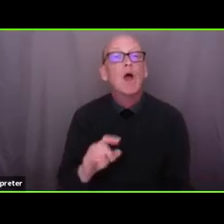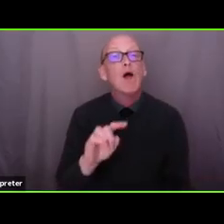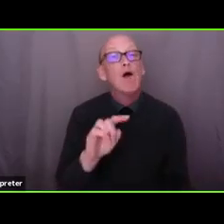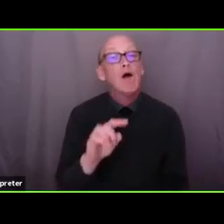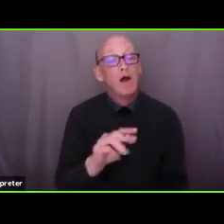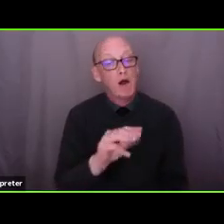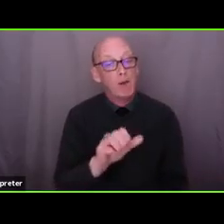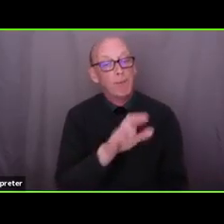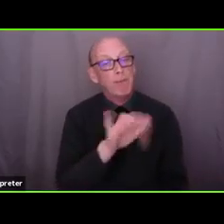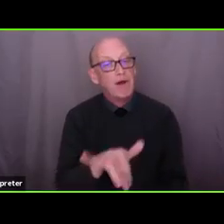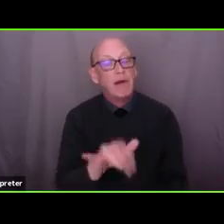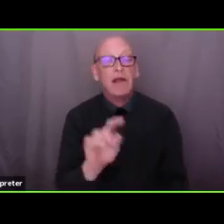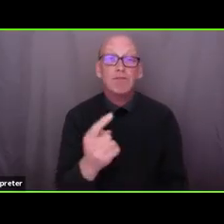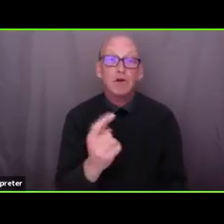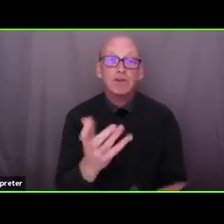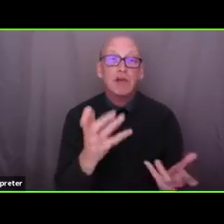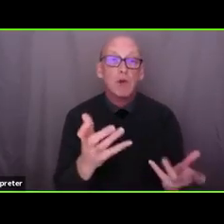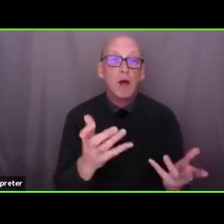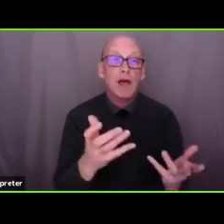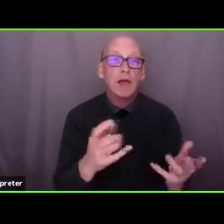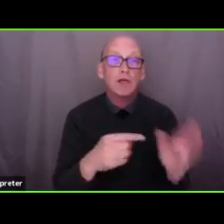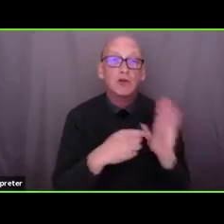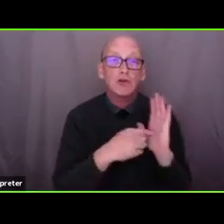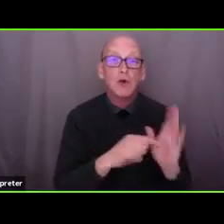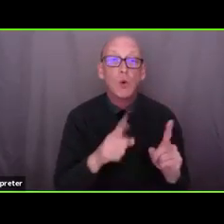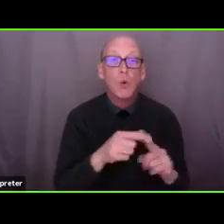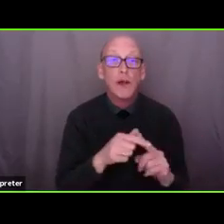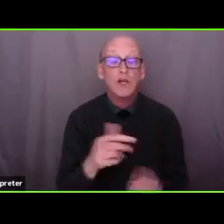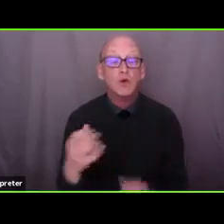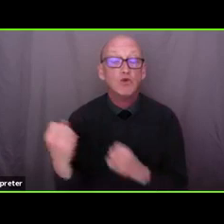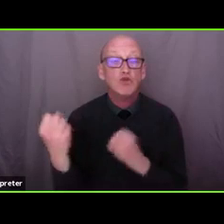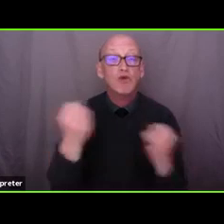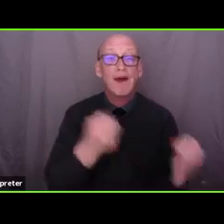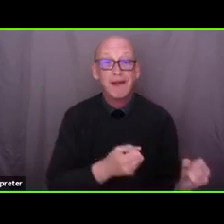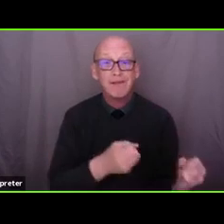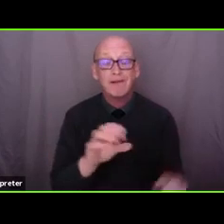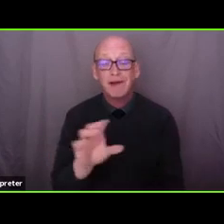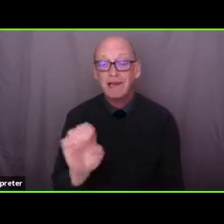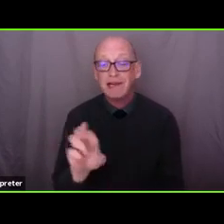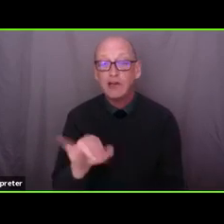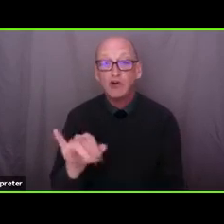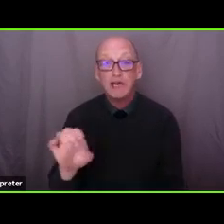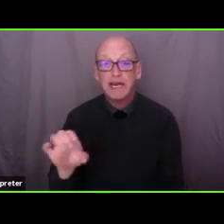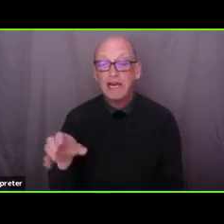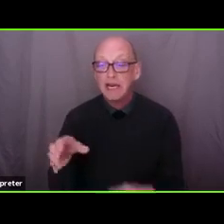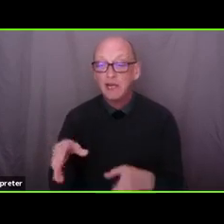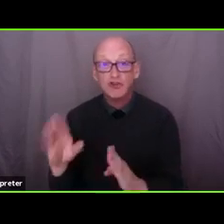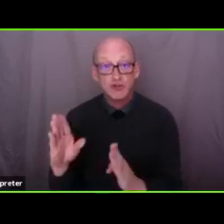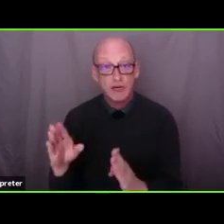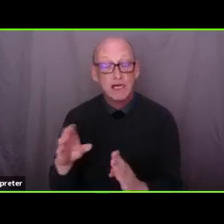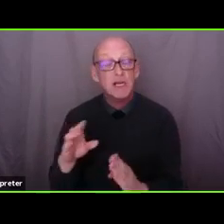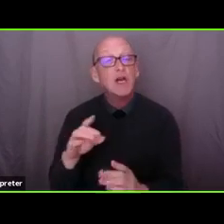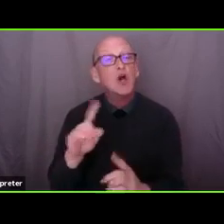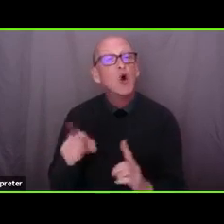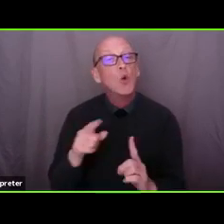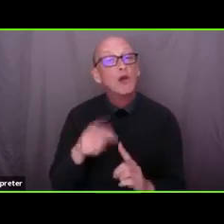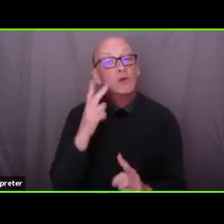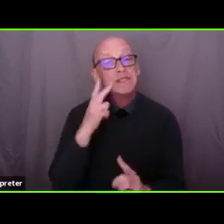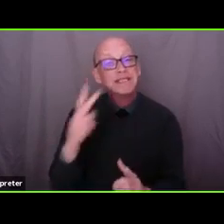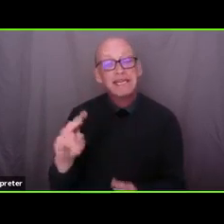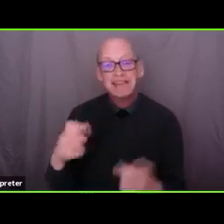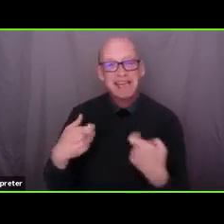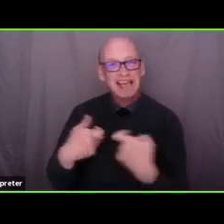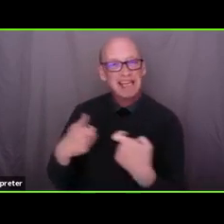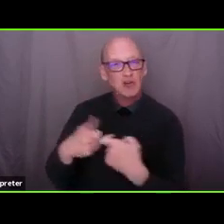a mental picture. When you drive by the health department on Erie Street, what you're going to see on our electronic marquee